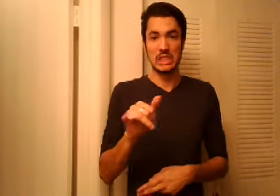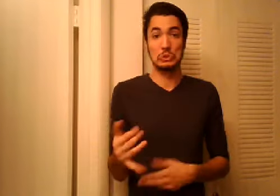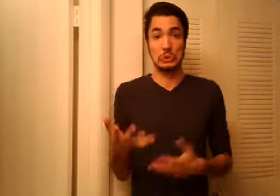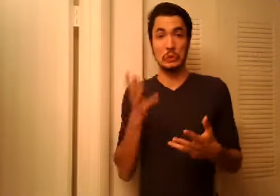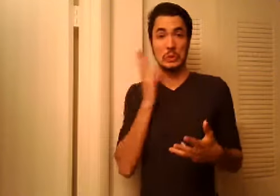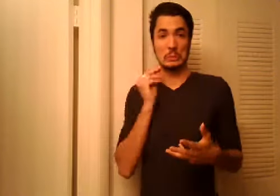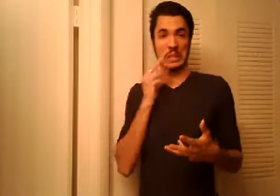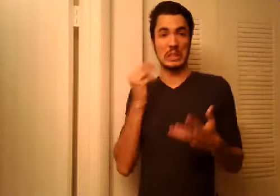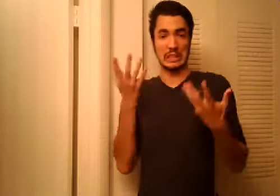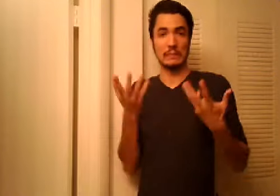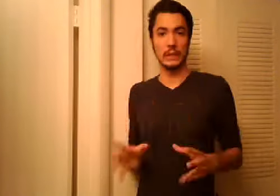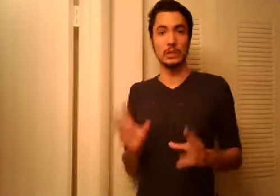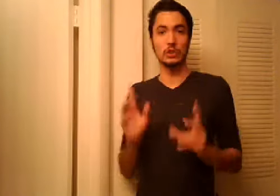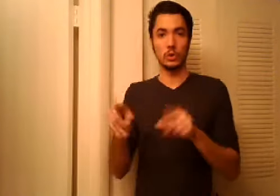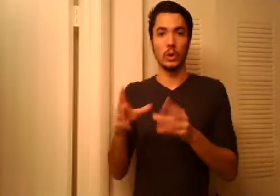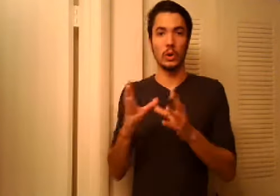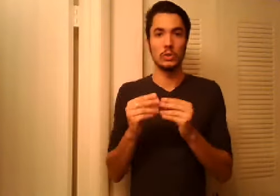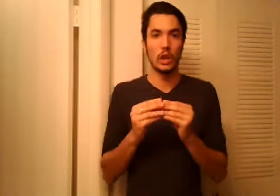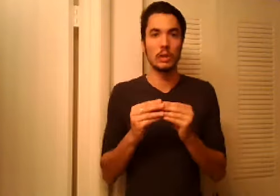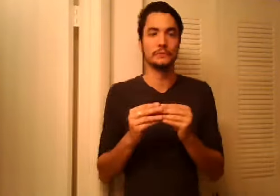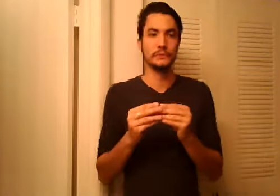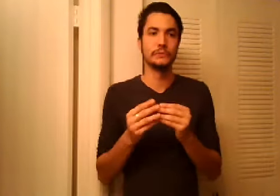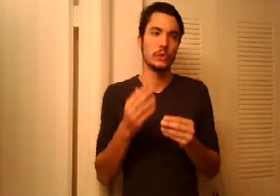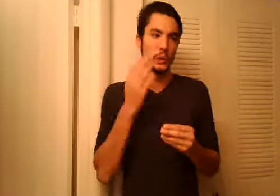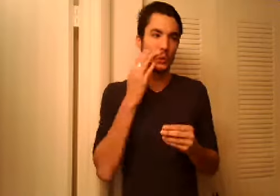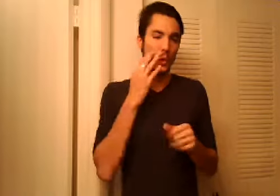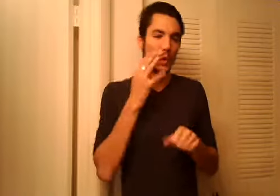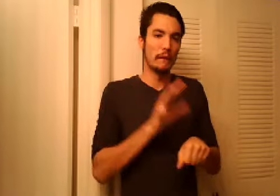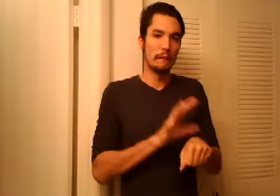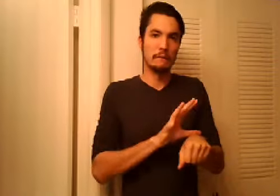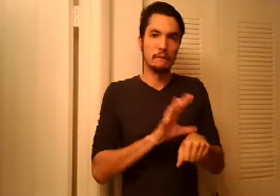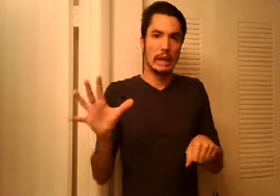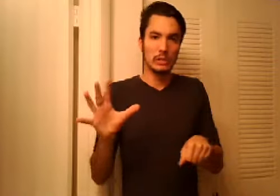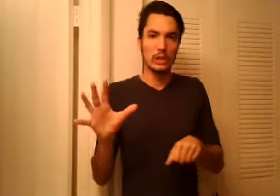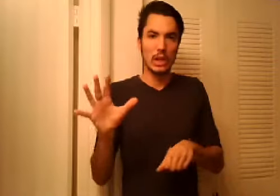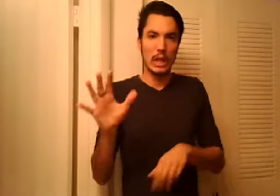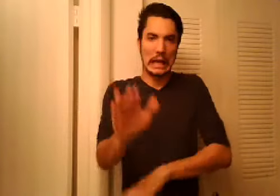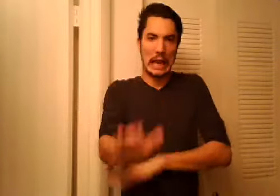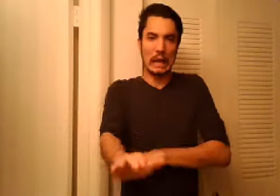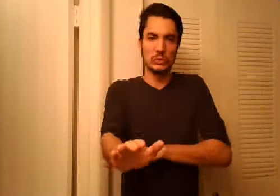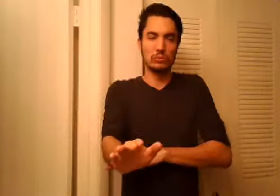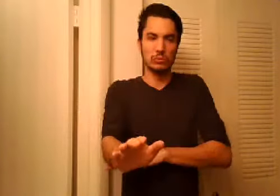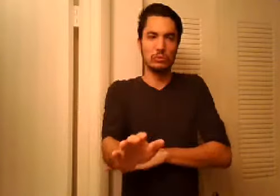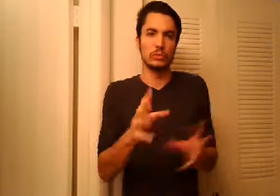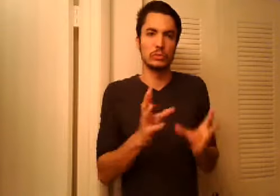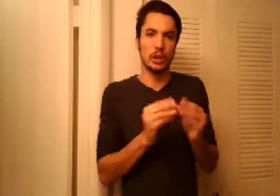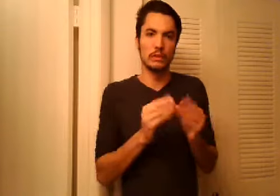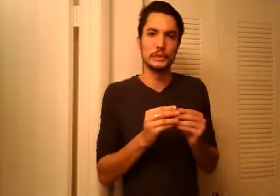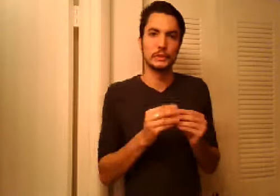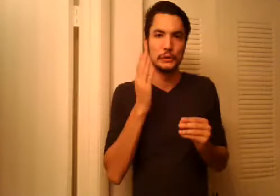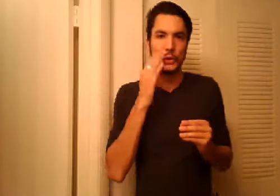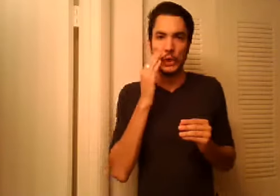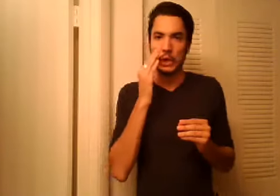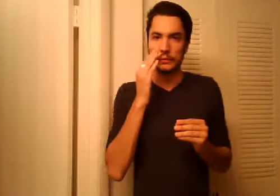o'clock Friday session. Right? 5 o'clock Friday sessions are very poorly attended because by 5 o'clock on Friday, conference participants are